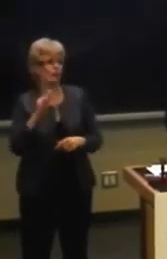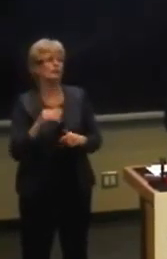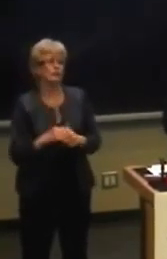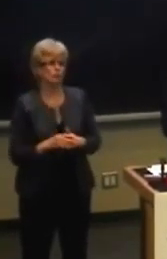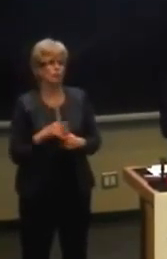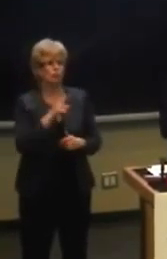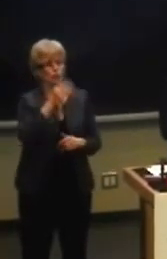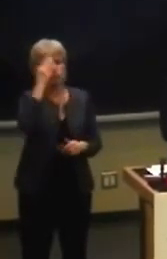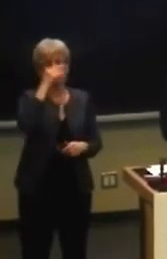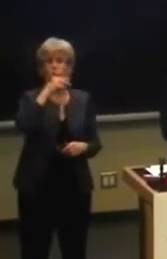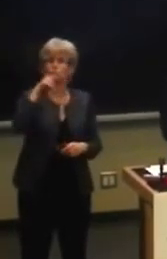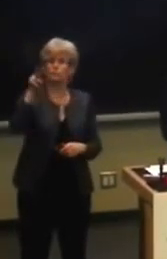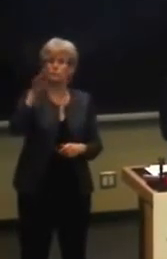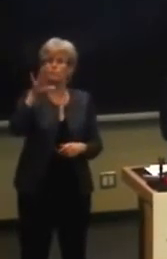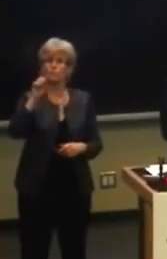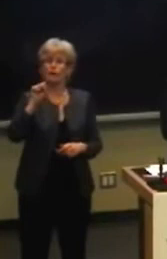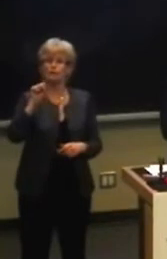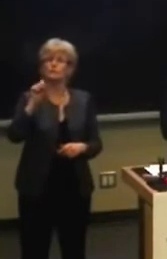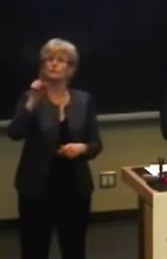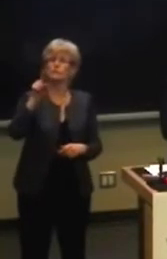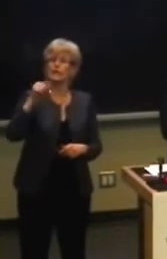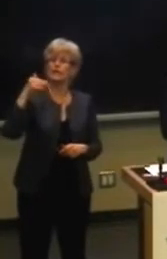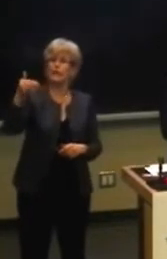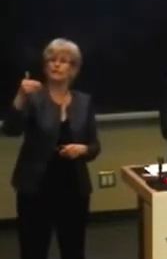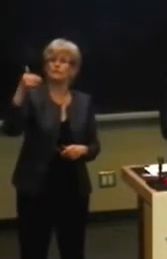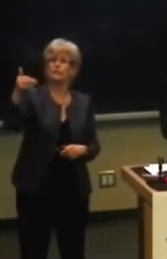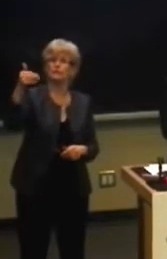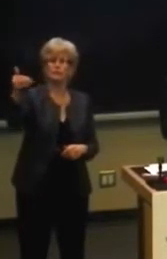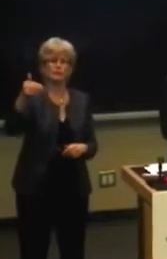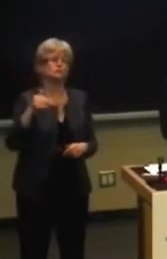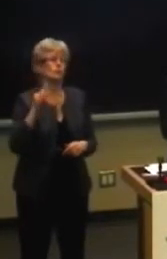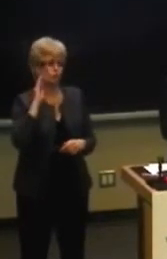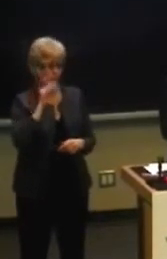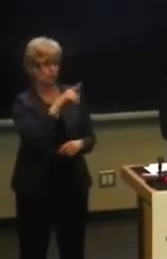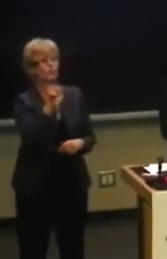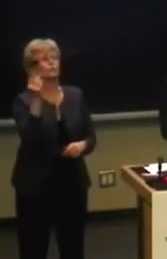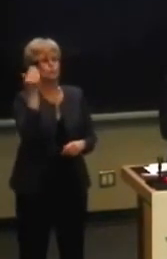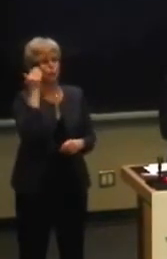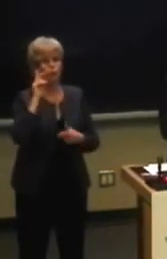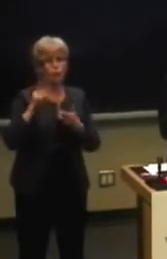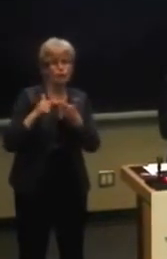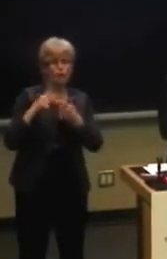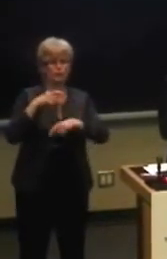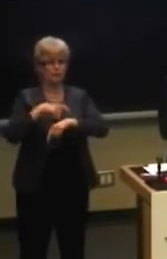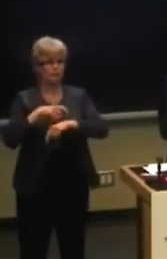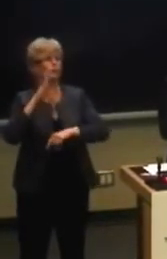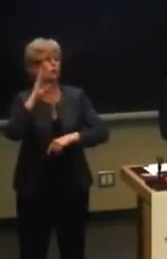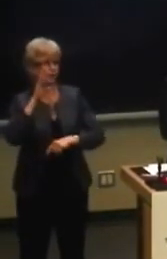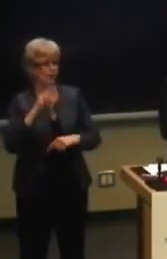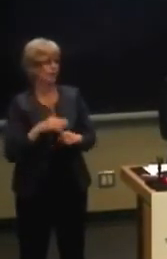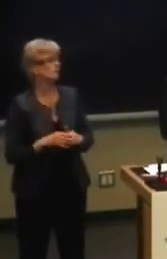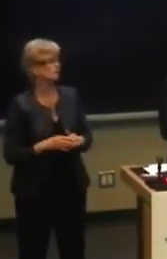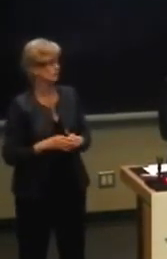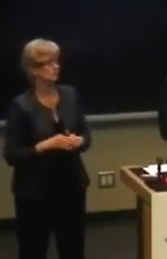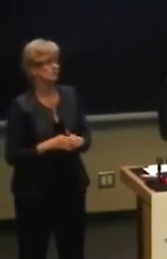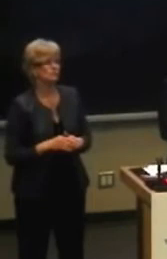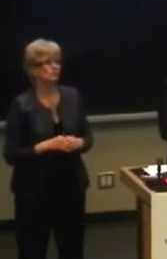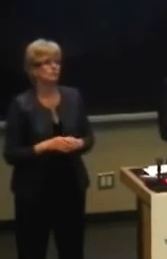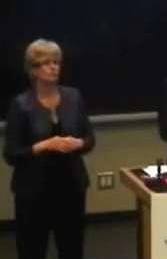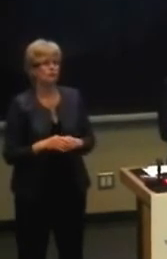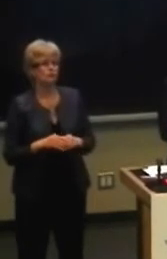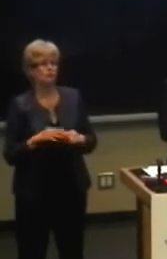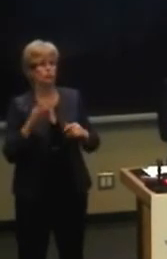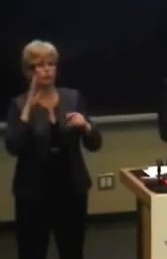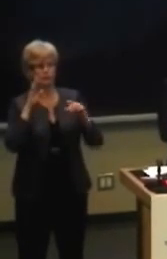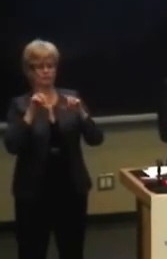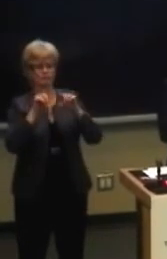you will know at every bus terminal where it calls at a station what the next bus is, when it's coming, and actually to put signs underneath those existing